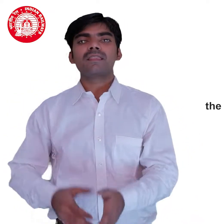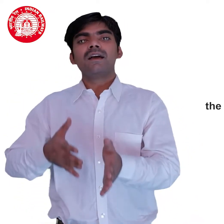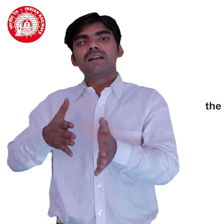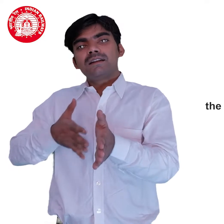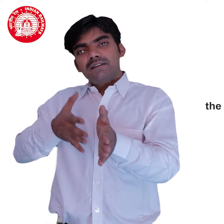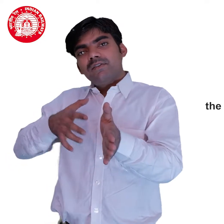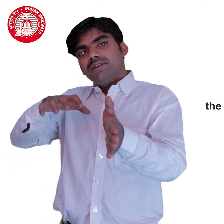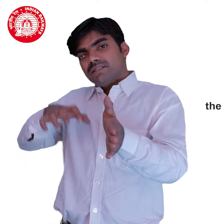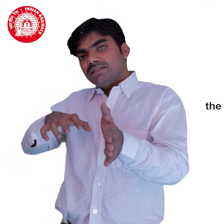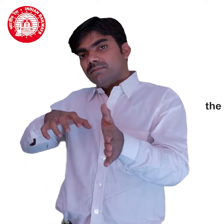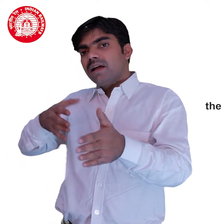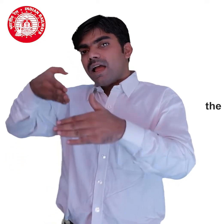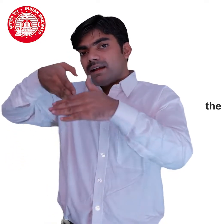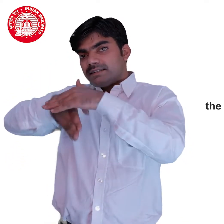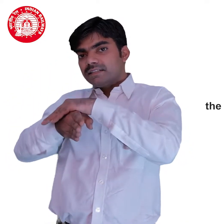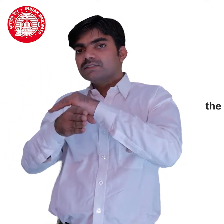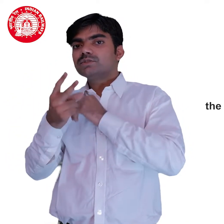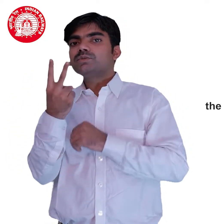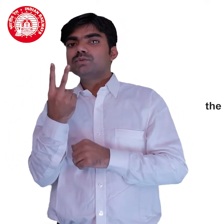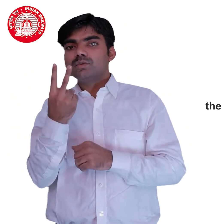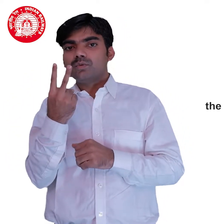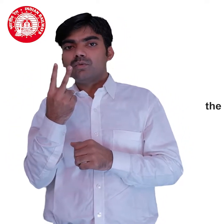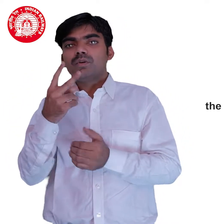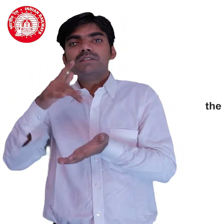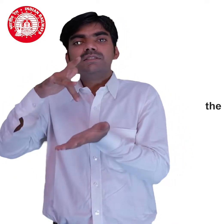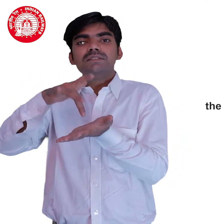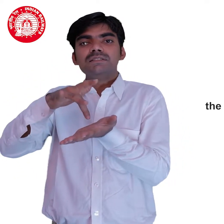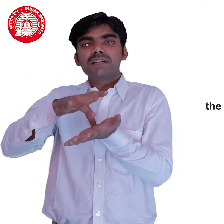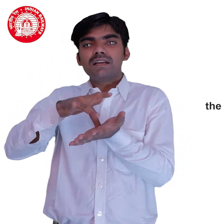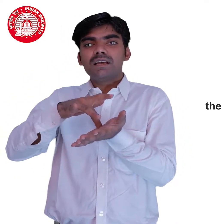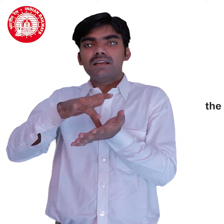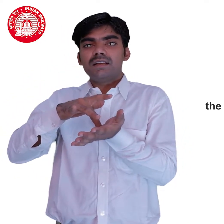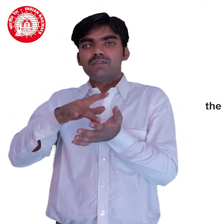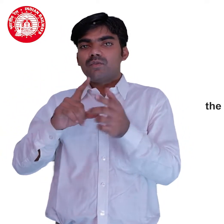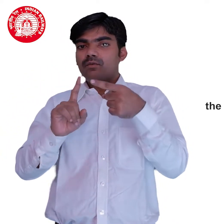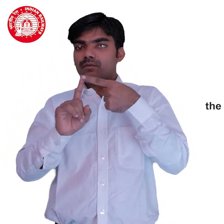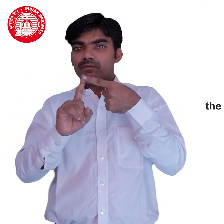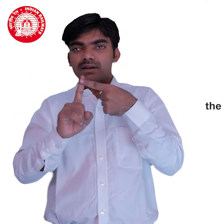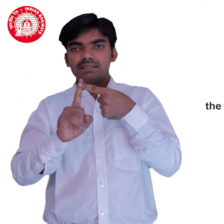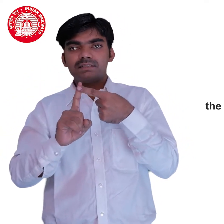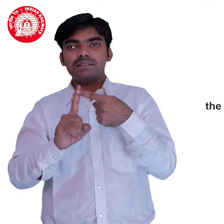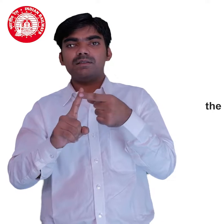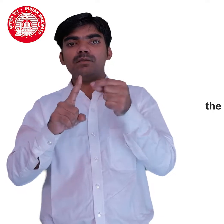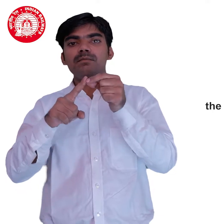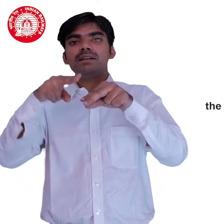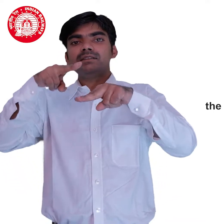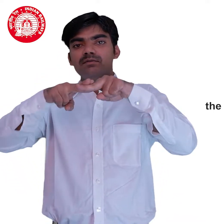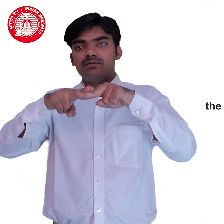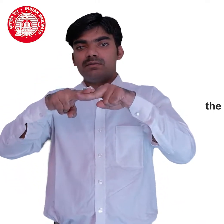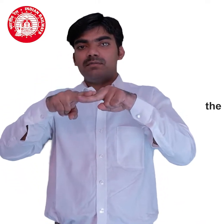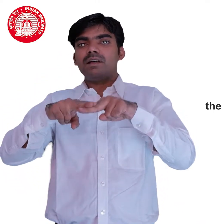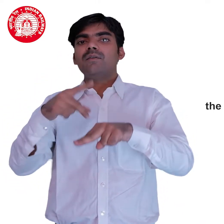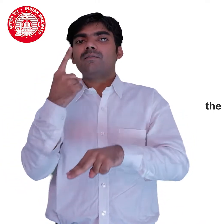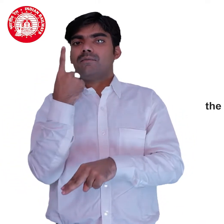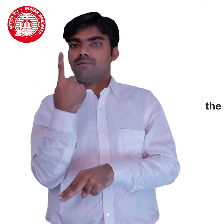The station has 2 entrances. The main entrance is from platform 1 and the back entrance is